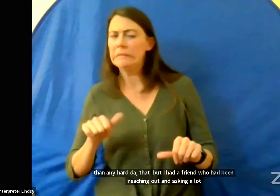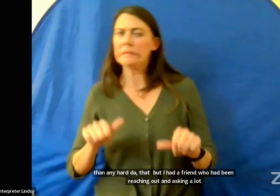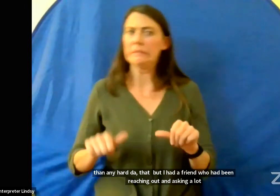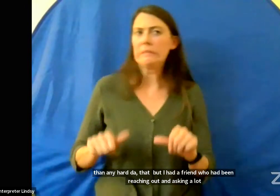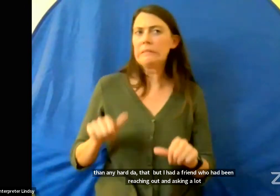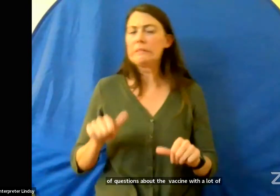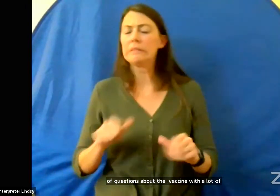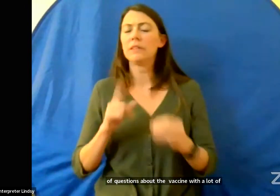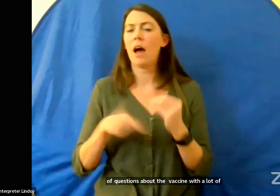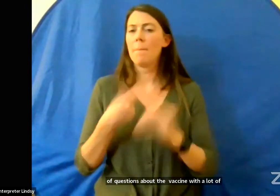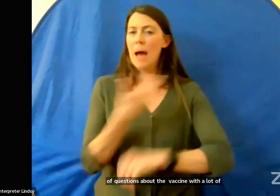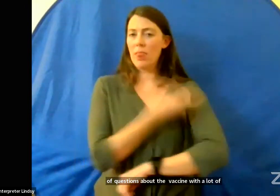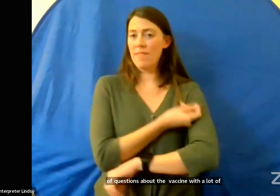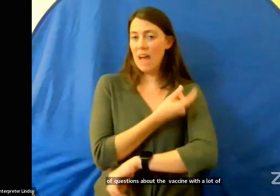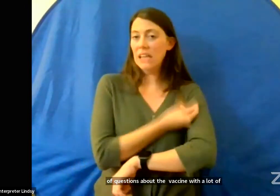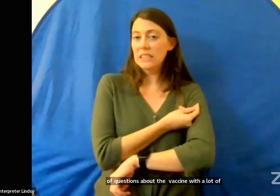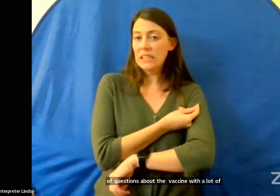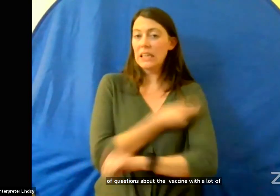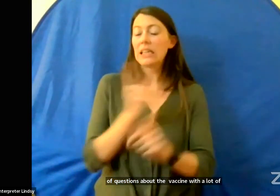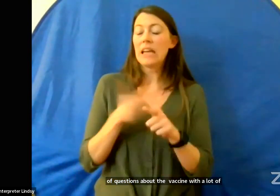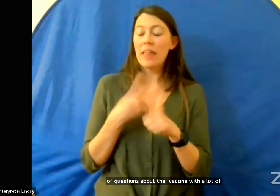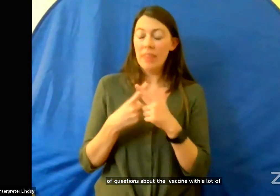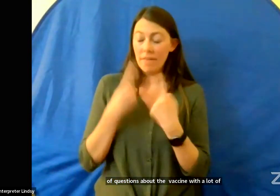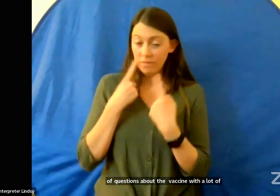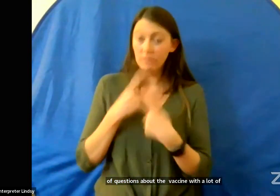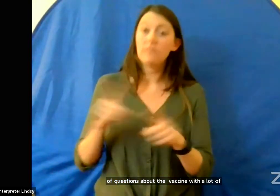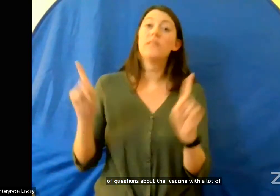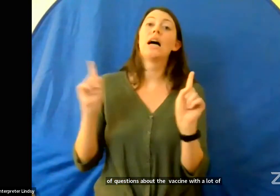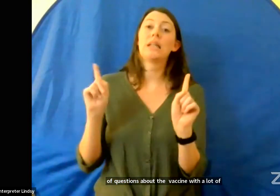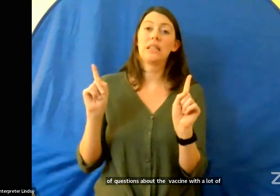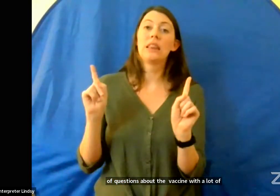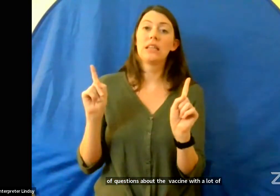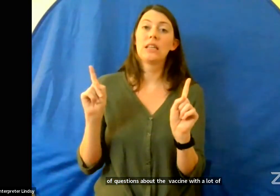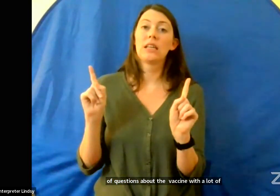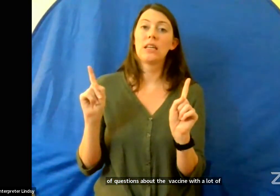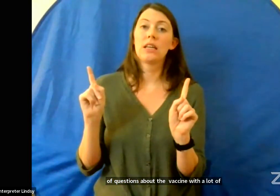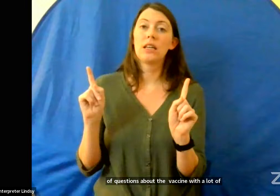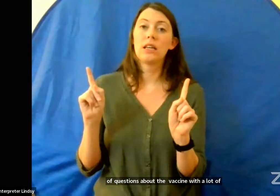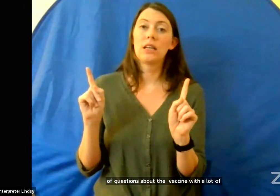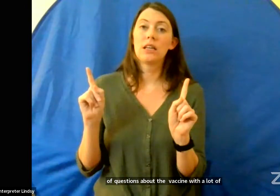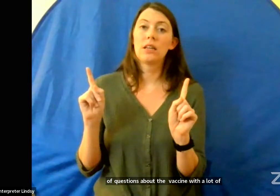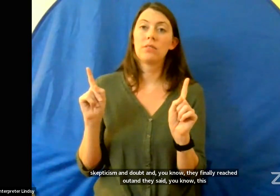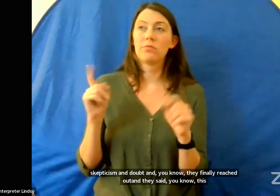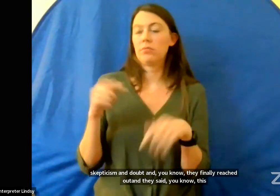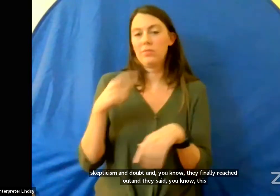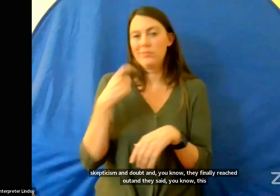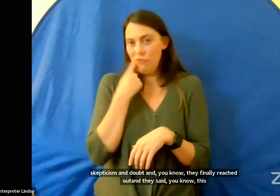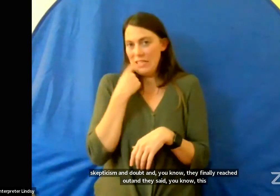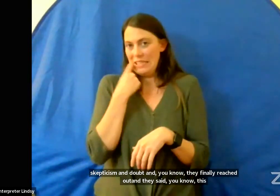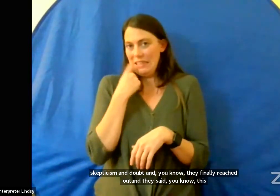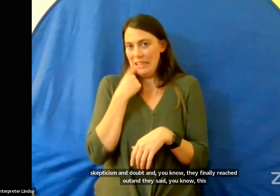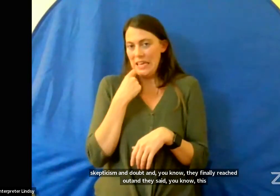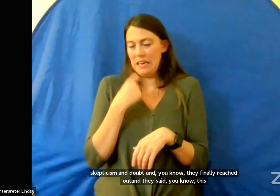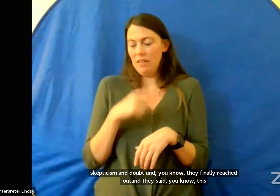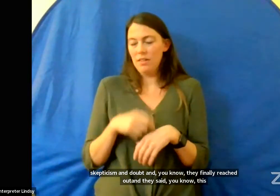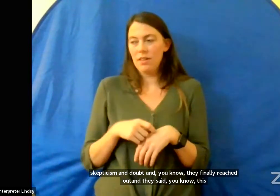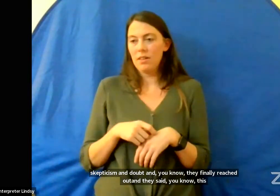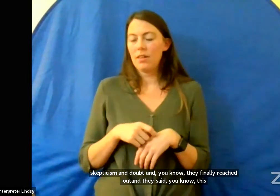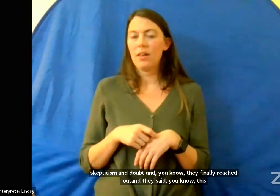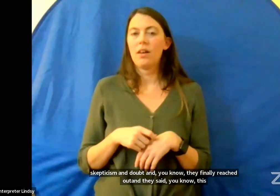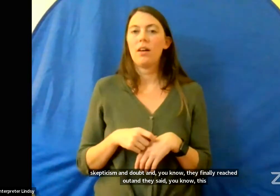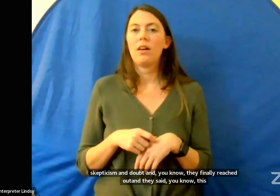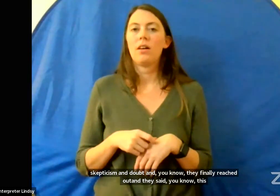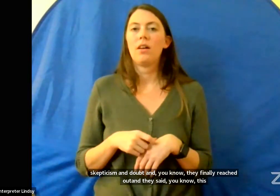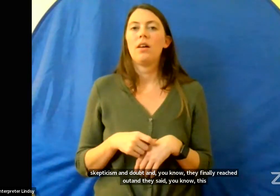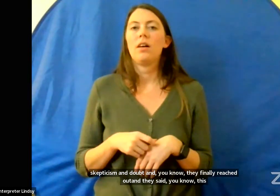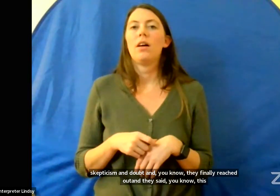it was, and you know, they finally reached out and they, you know, this is not that long ago, you know, and I don't think I'm disclosing anything personal here because no names